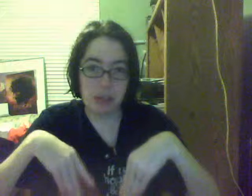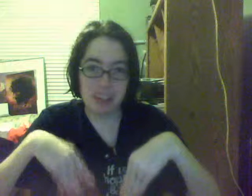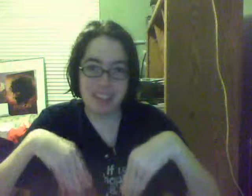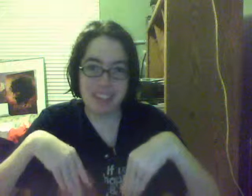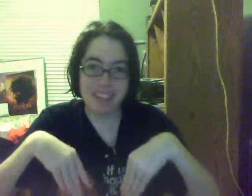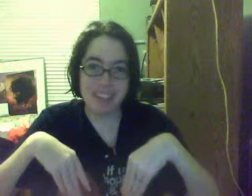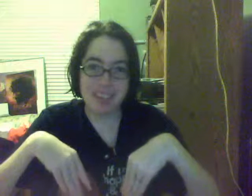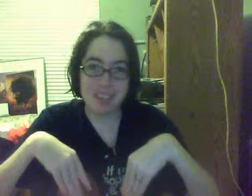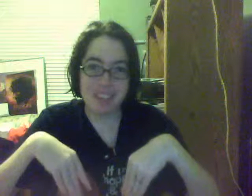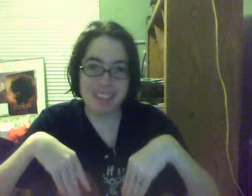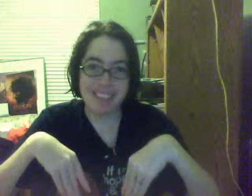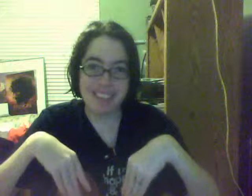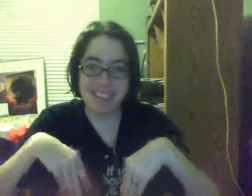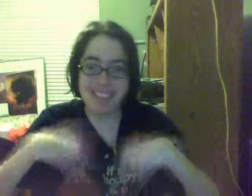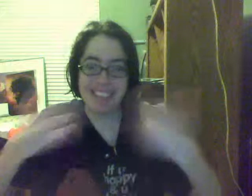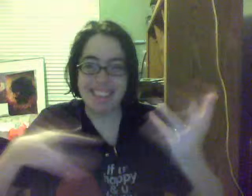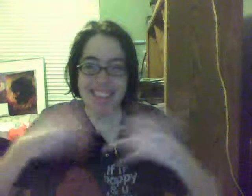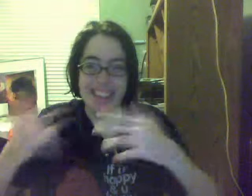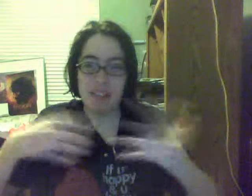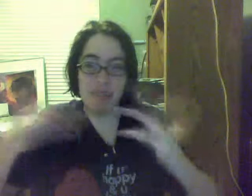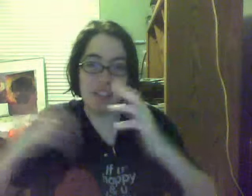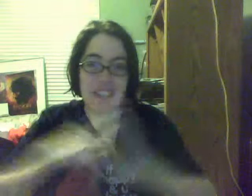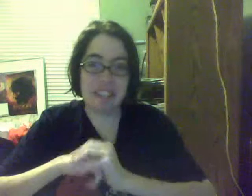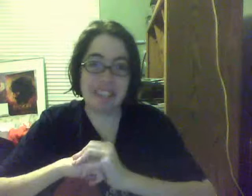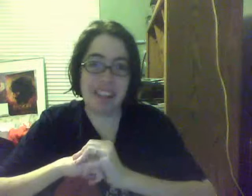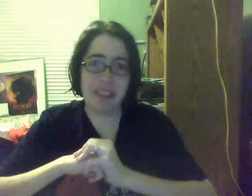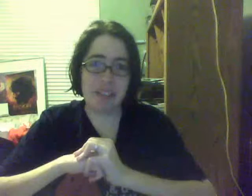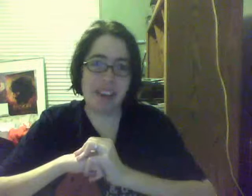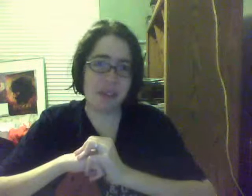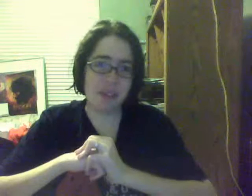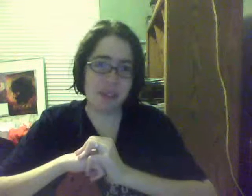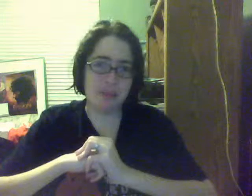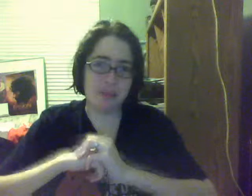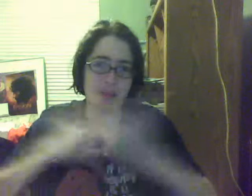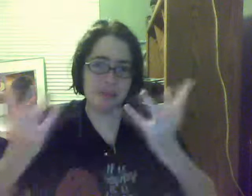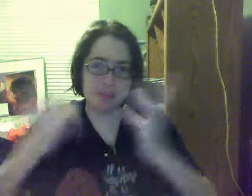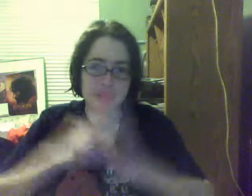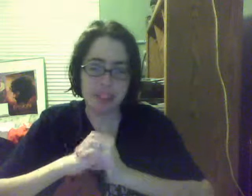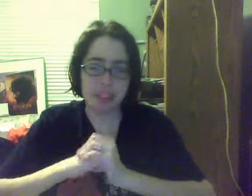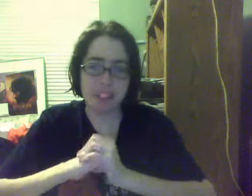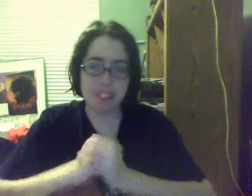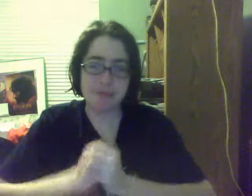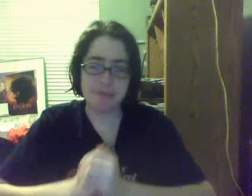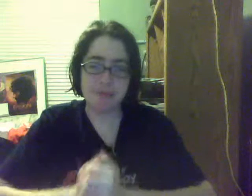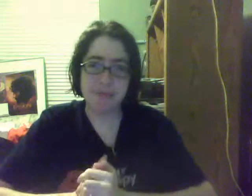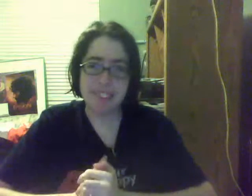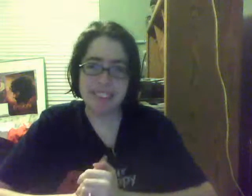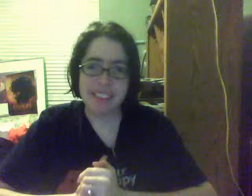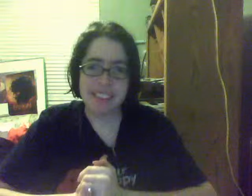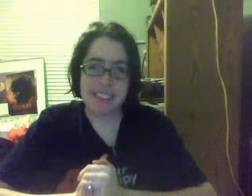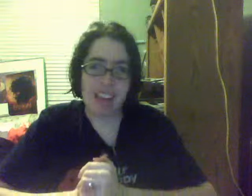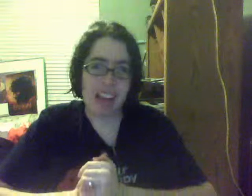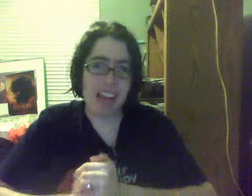the dialogue from the scene and reading it out loud. But yeah. And